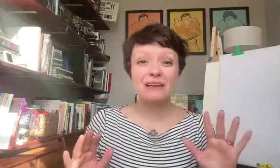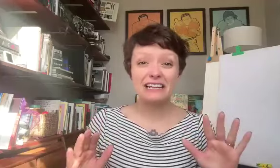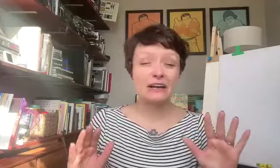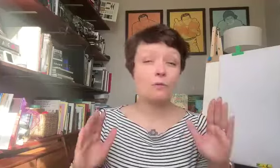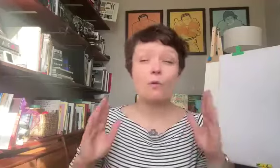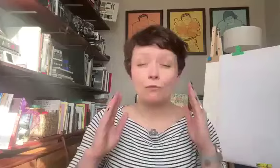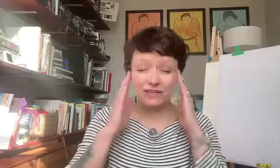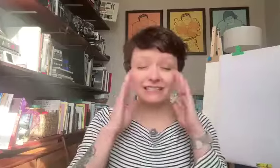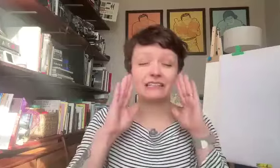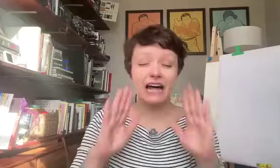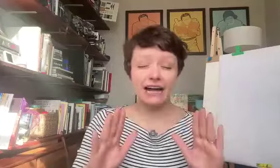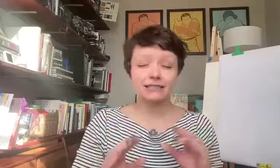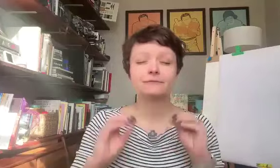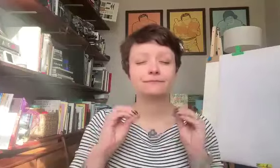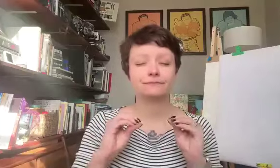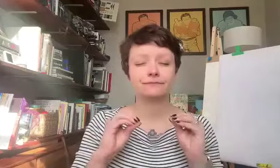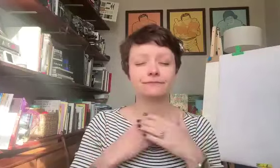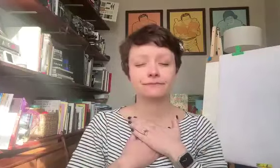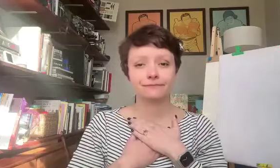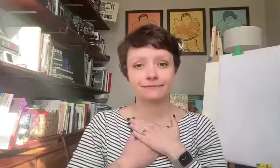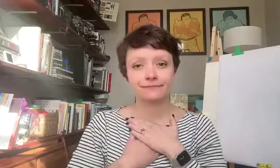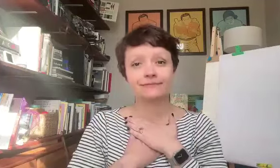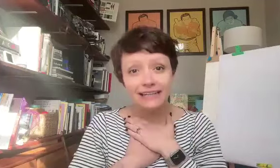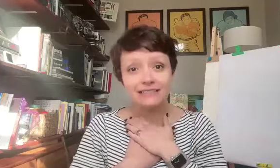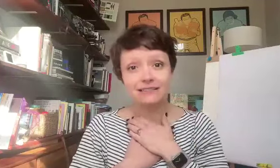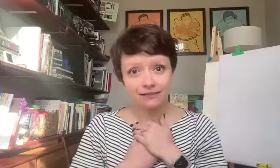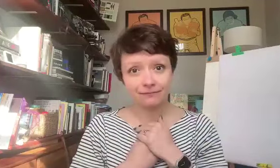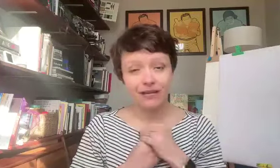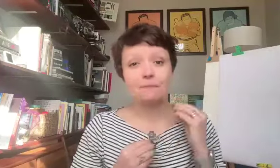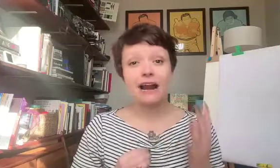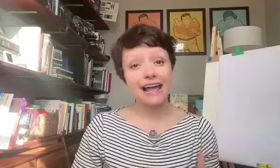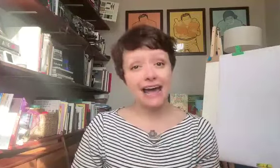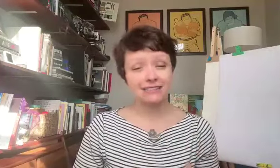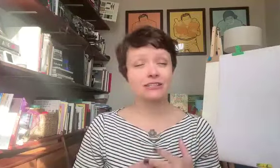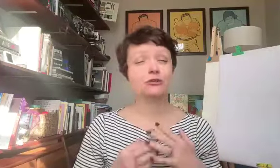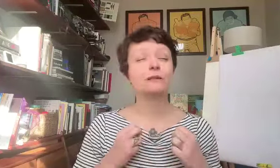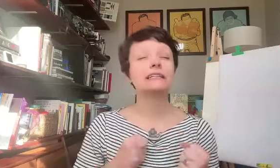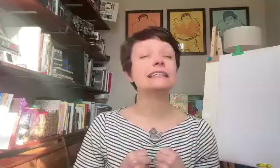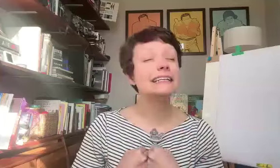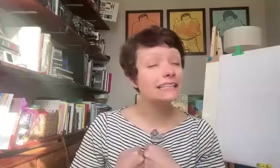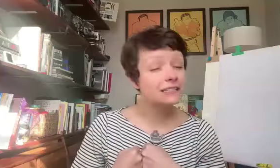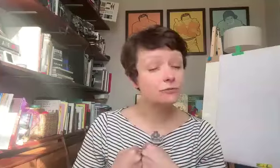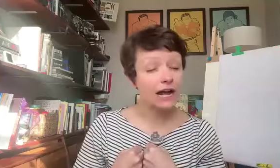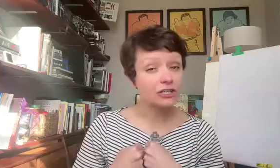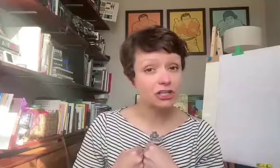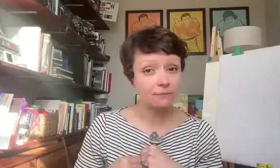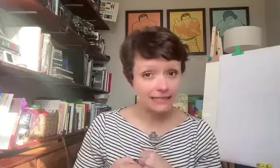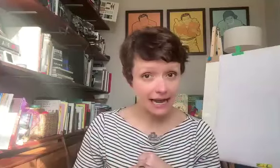be like, whoa, this is a lot. It is a lot. But I ask that you please do not shut me